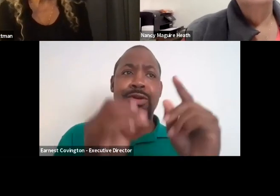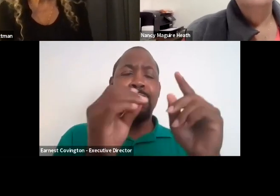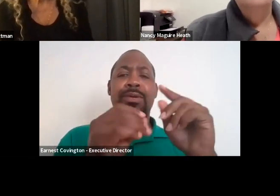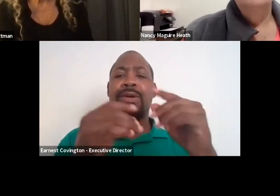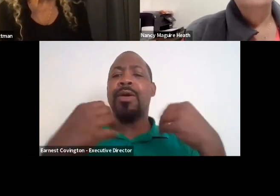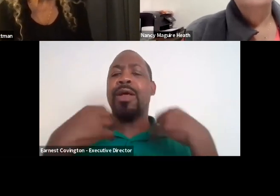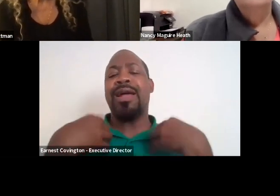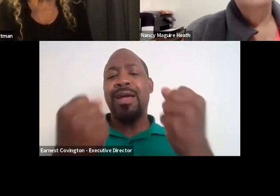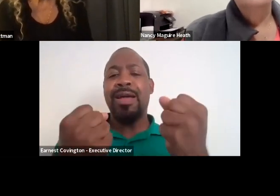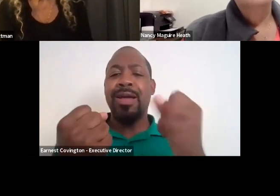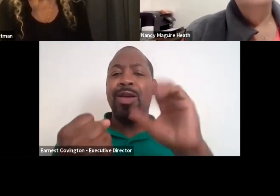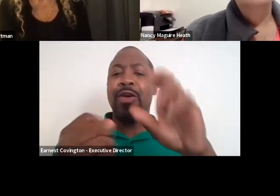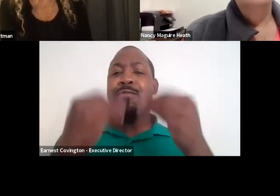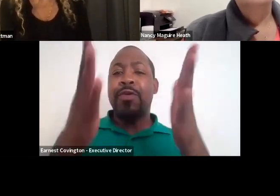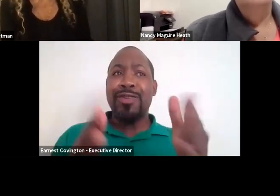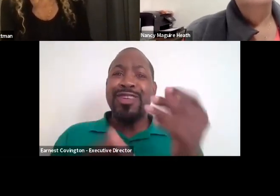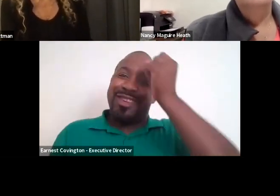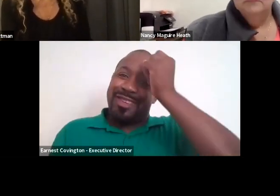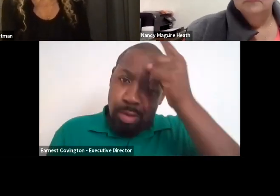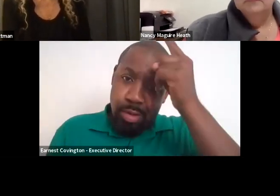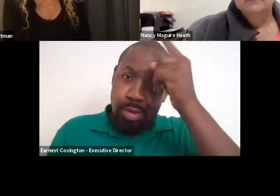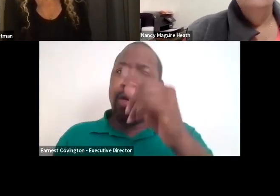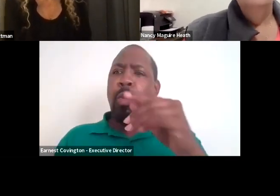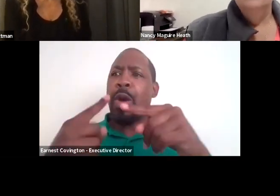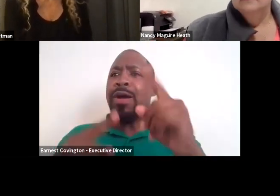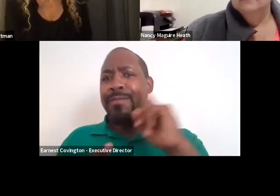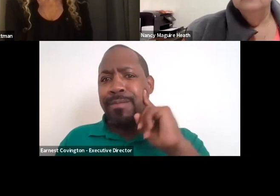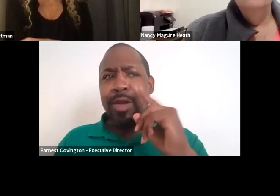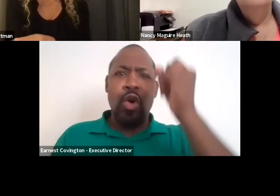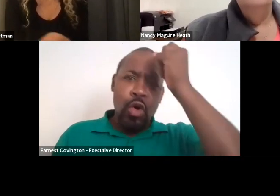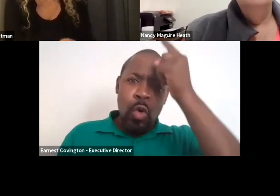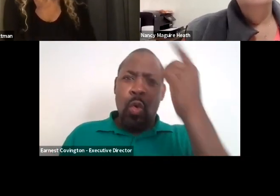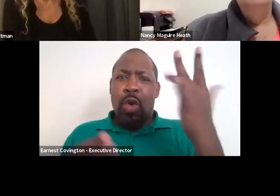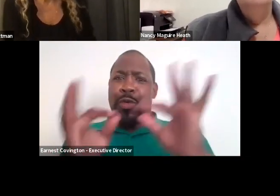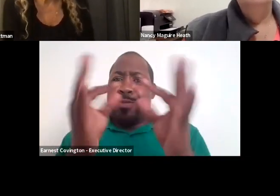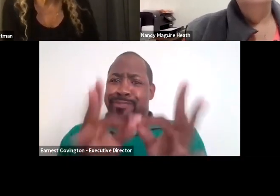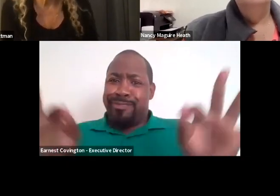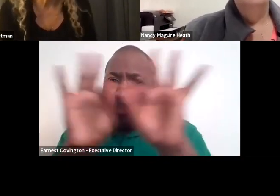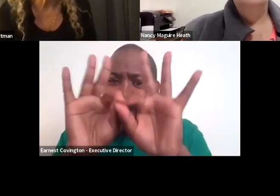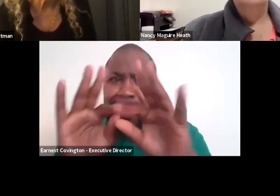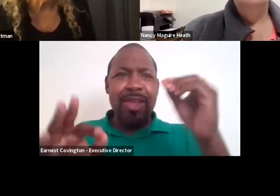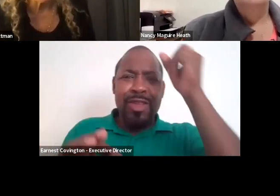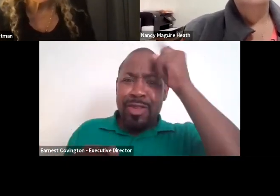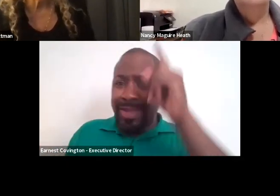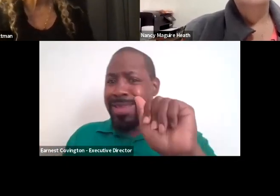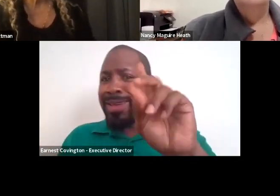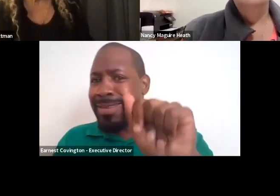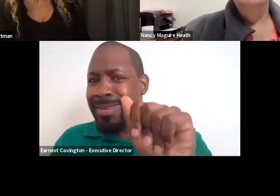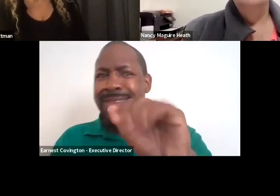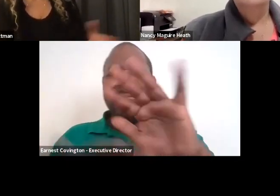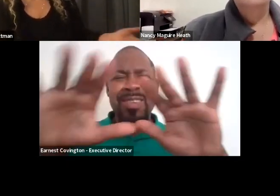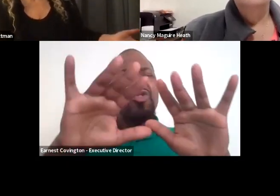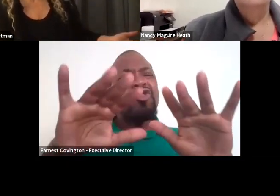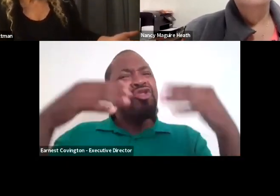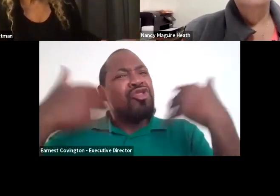going to lead to some more trainings within the healthcare provision field out in Rhode Island for people to understand why it's